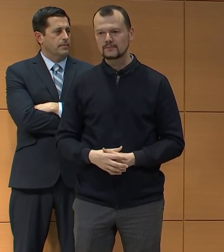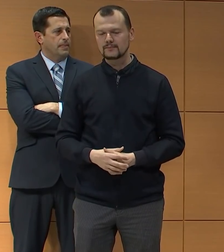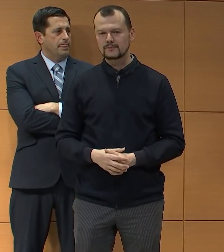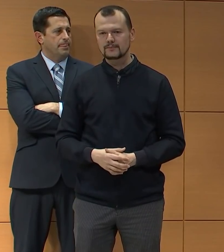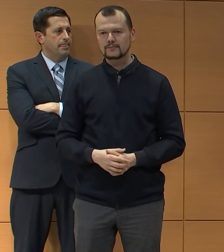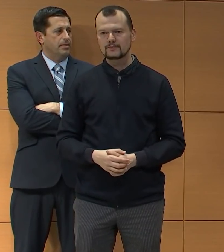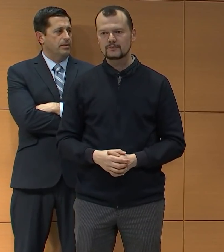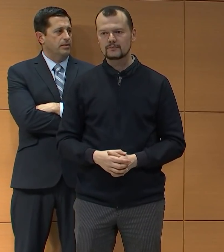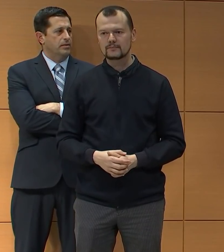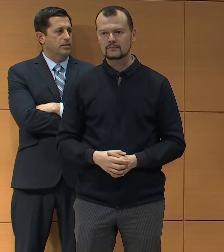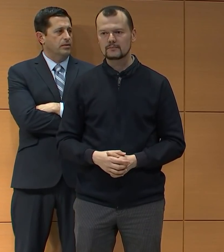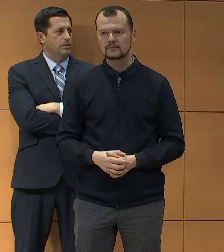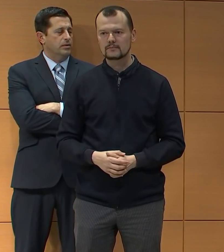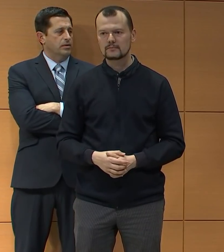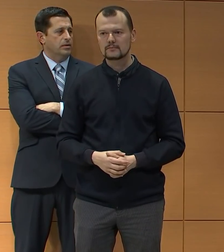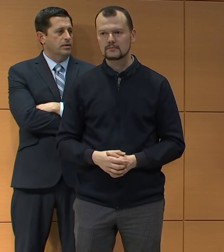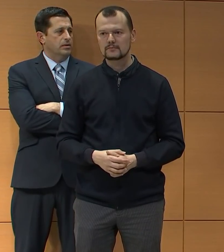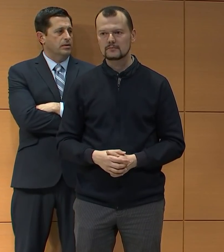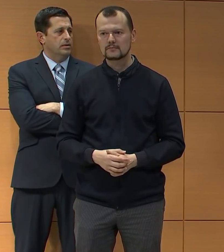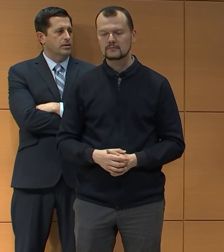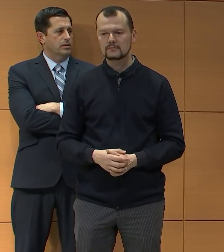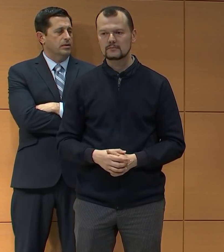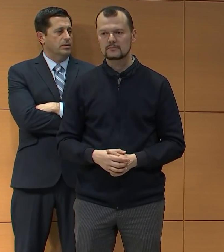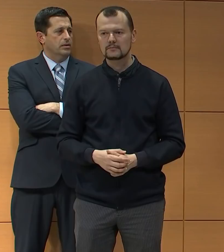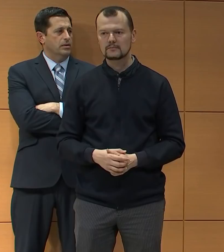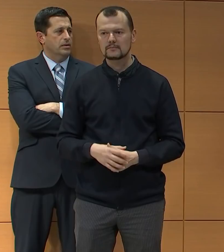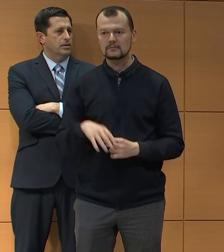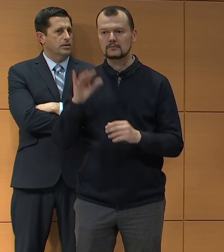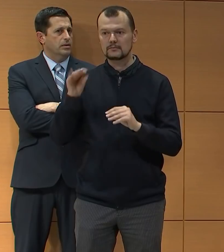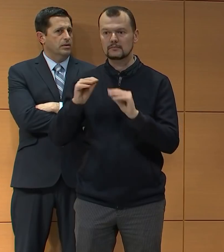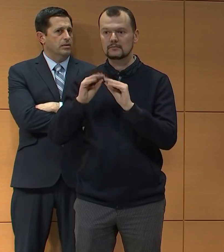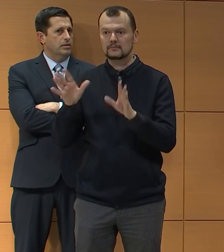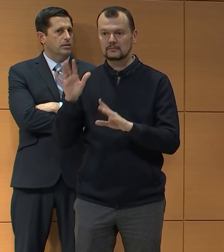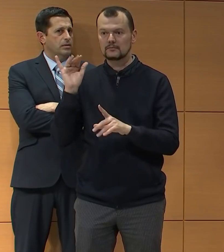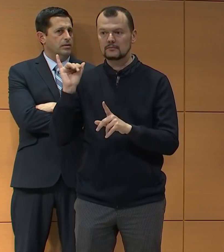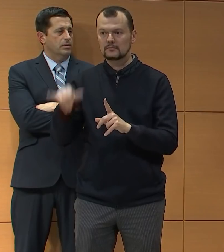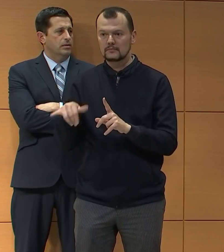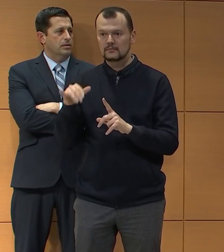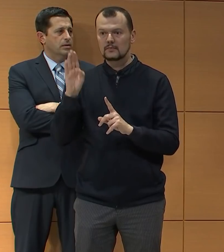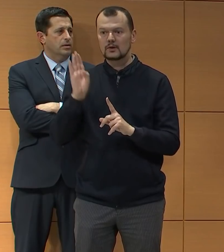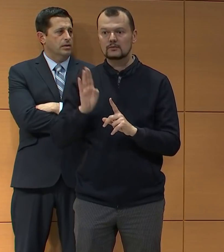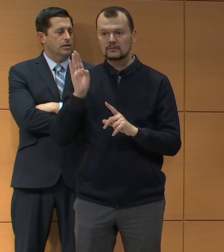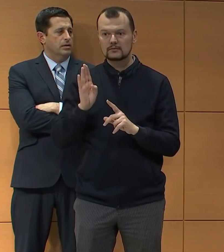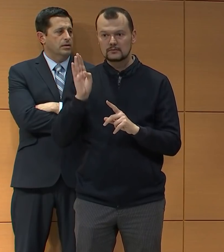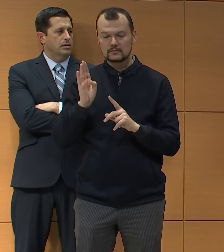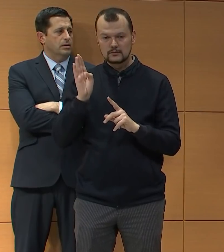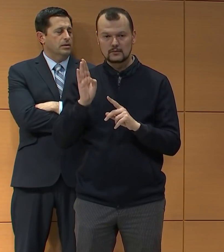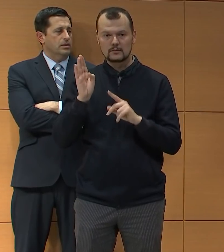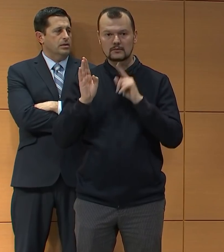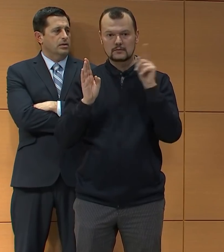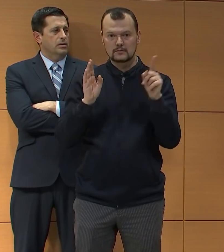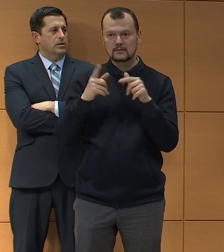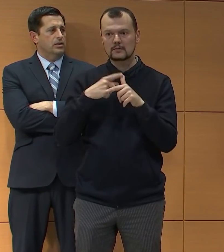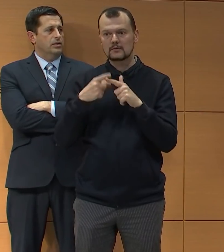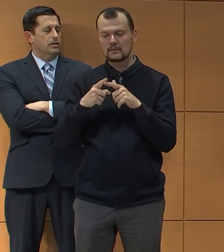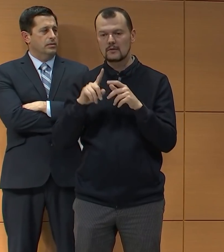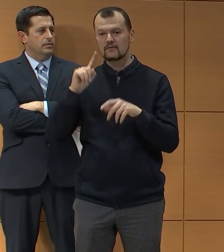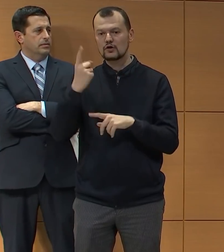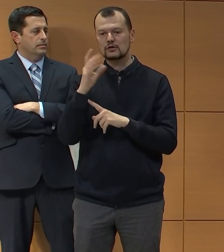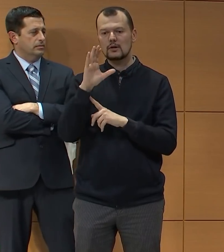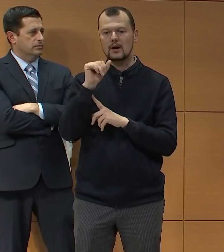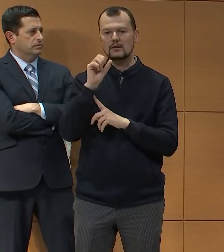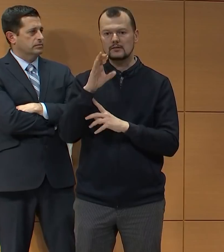exposed the first case that we've talked about today. And as we've